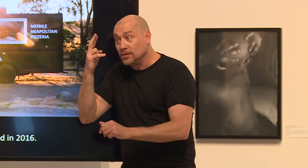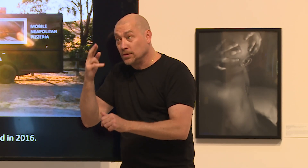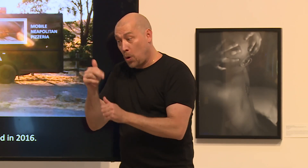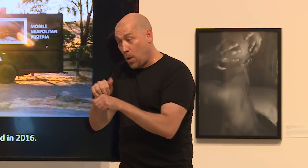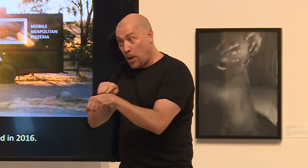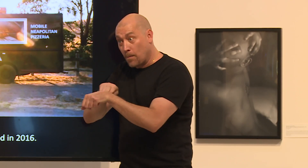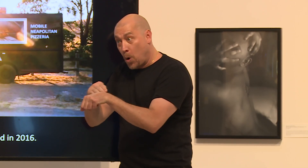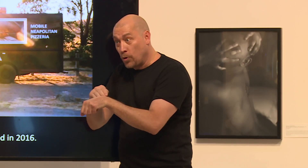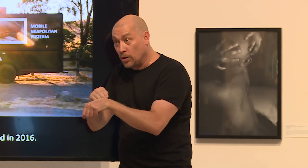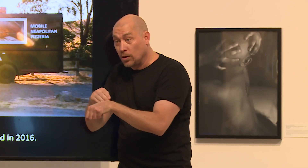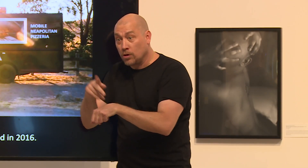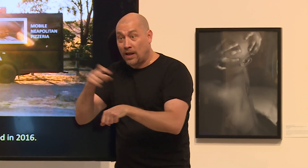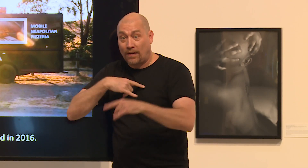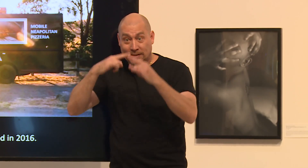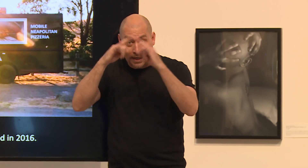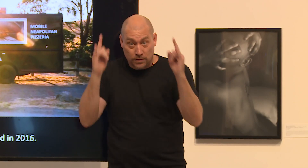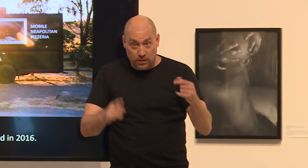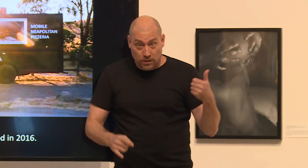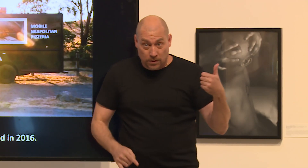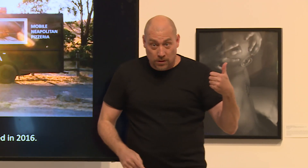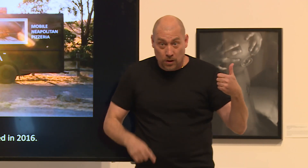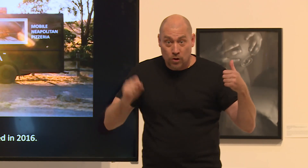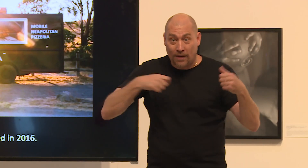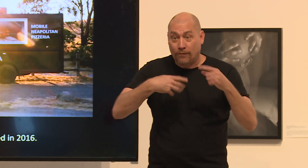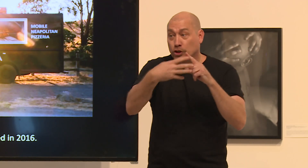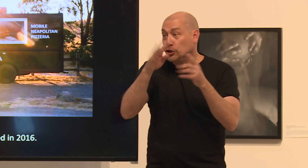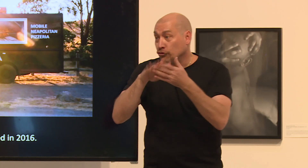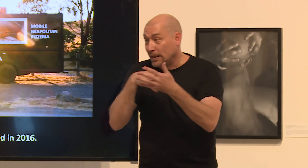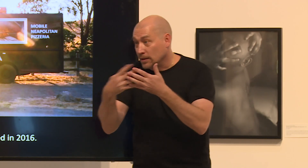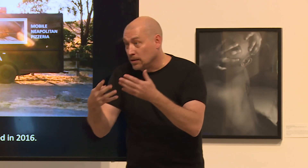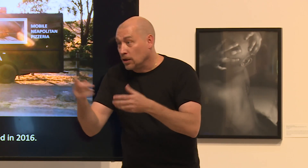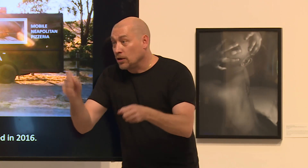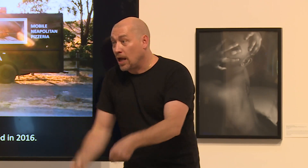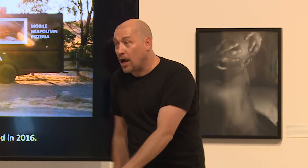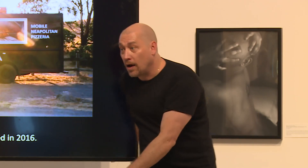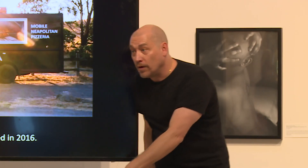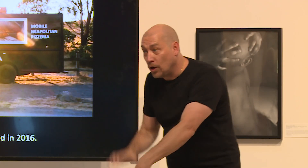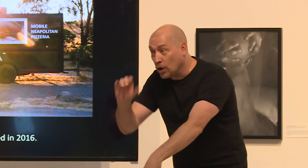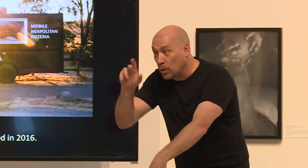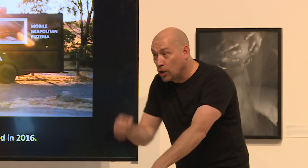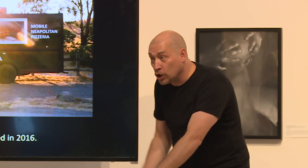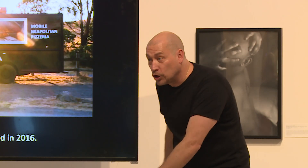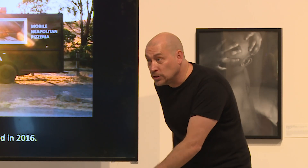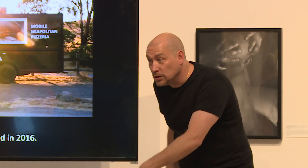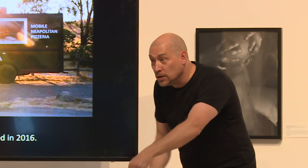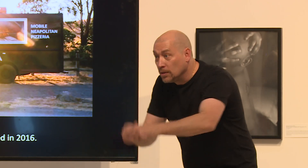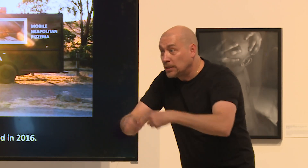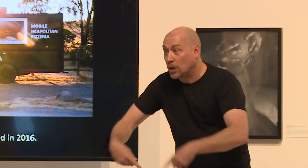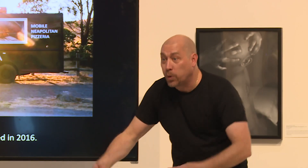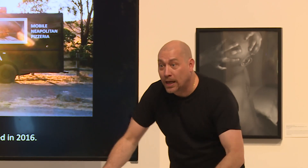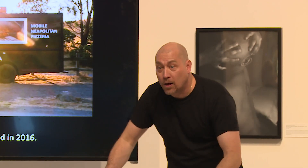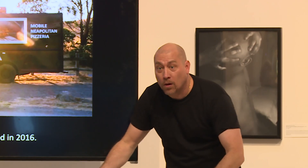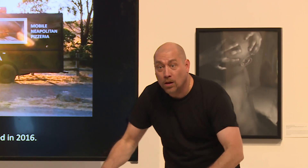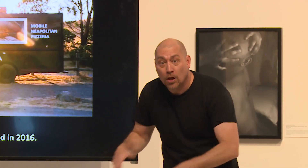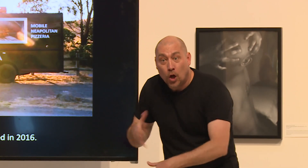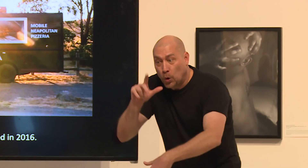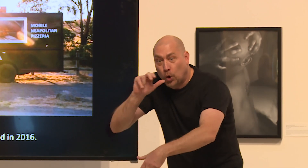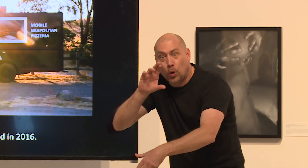drastically bigger. So we were thinking about maybe a camper trailer or something that we